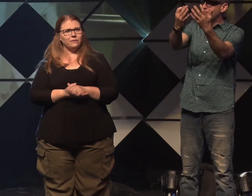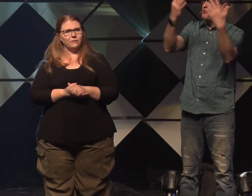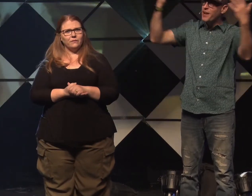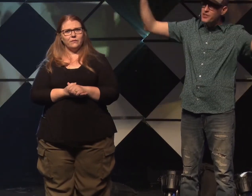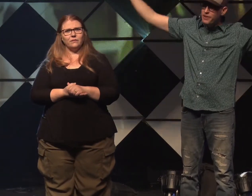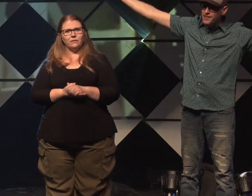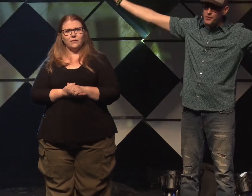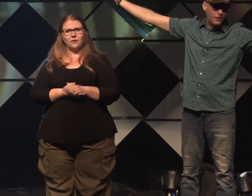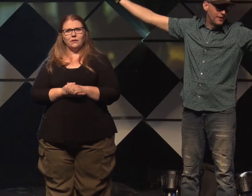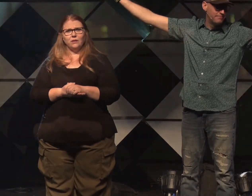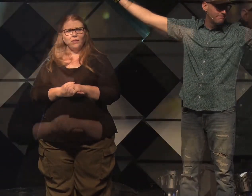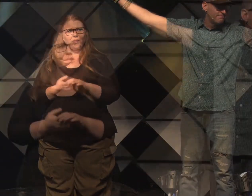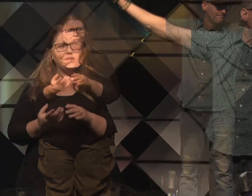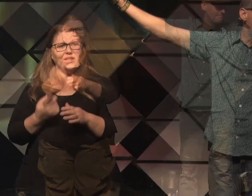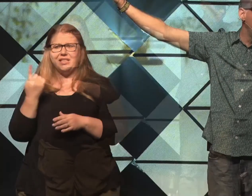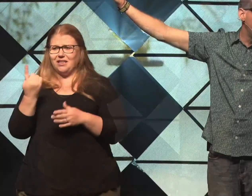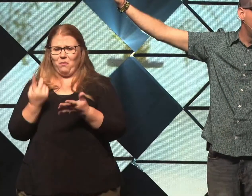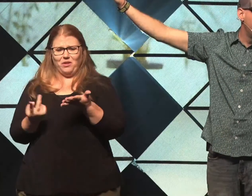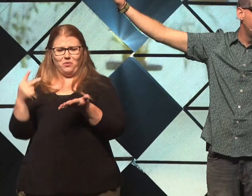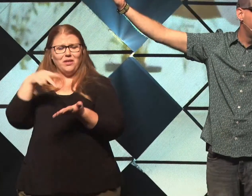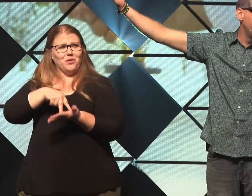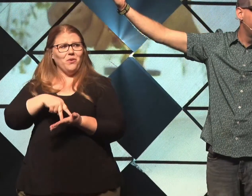that there's a resurrected one